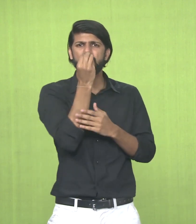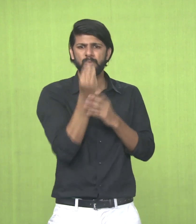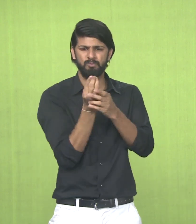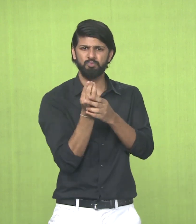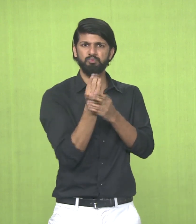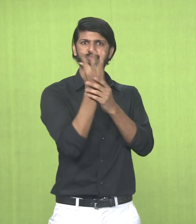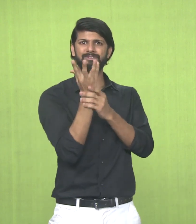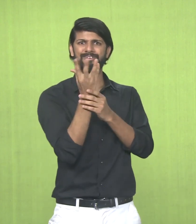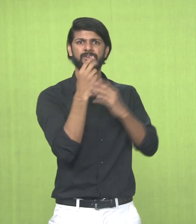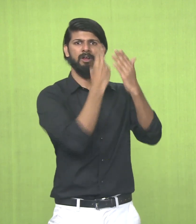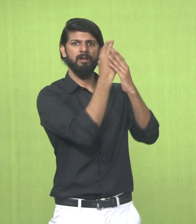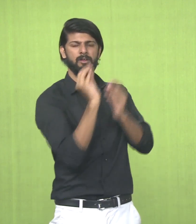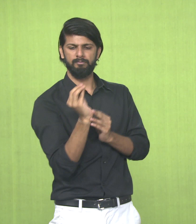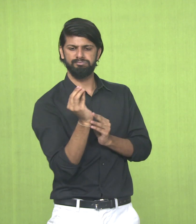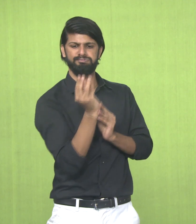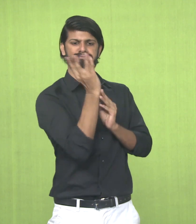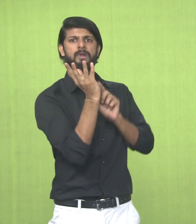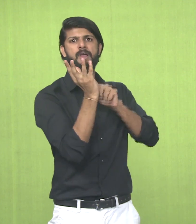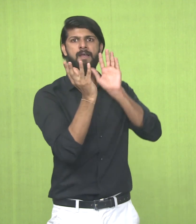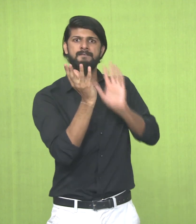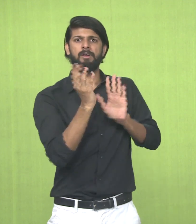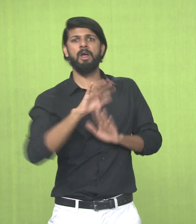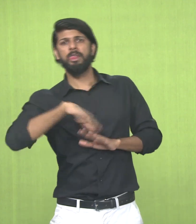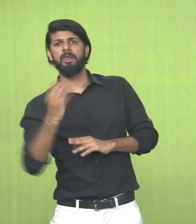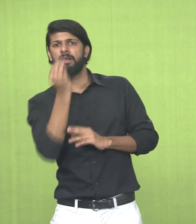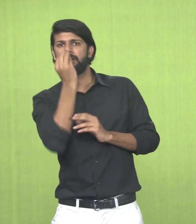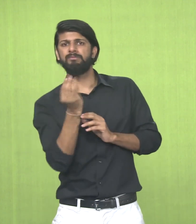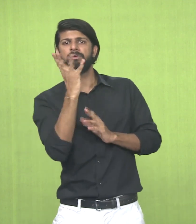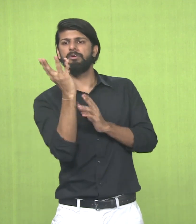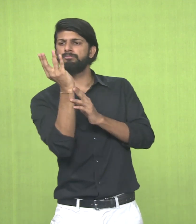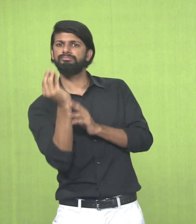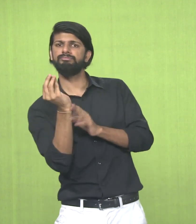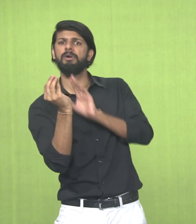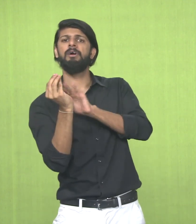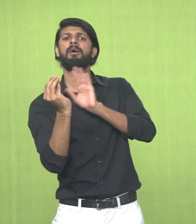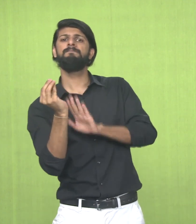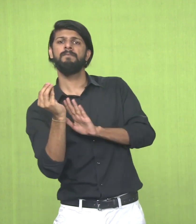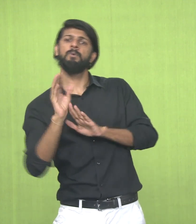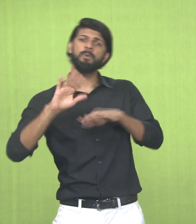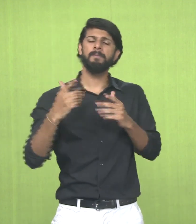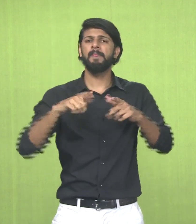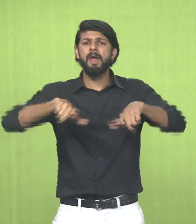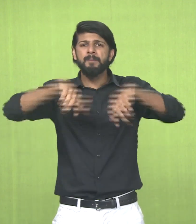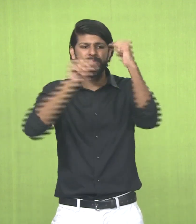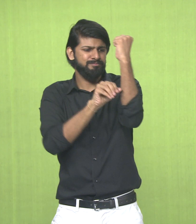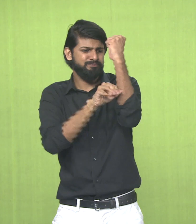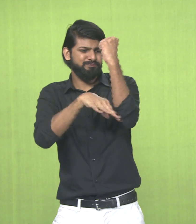We also have painting of lotus flower and lotus buds with